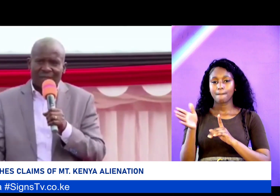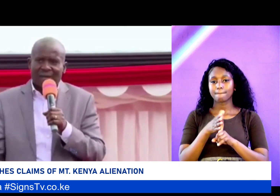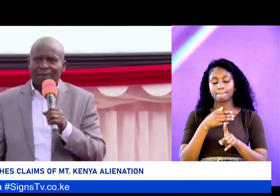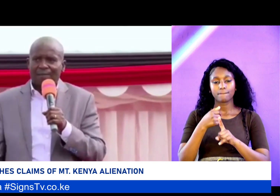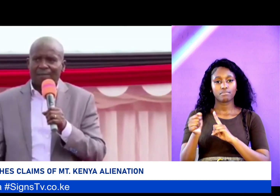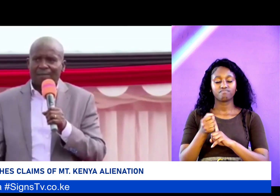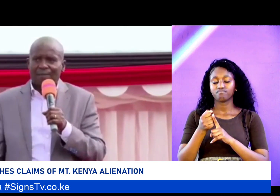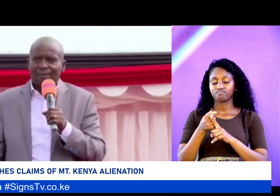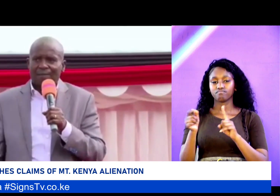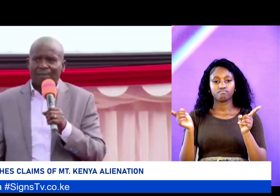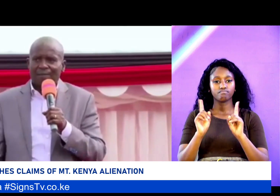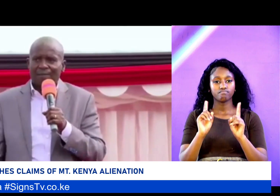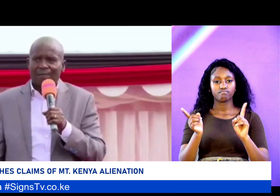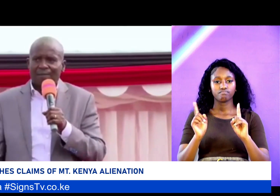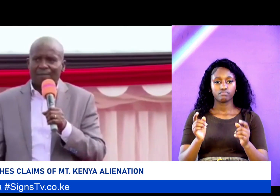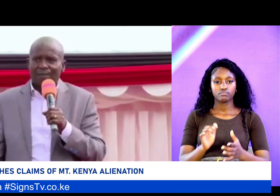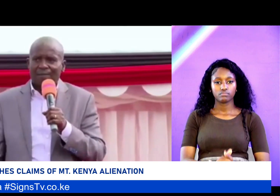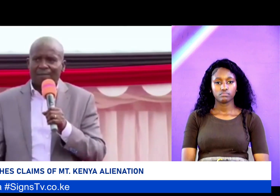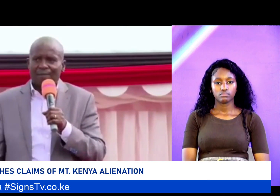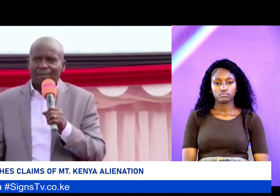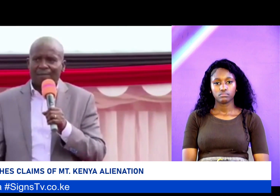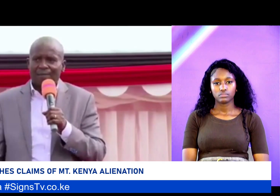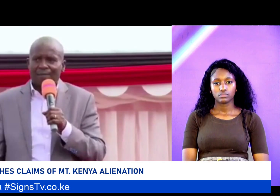and destruction here.